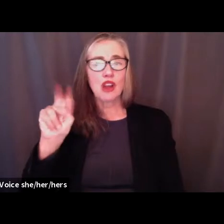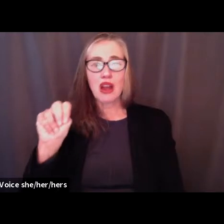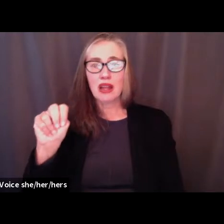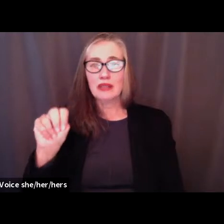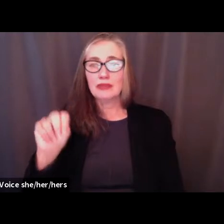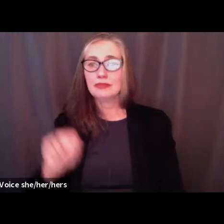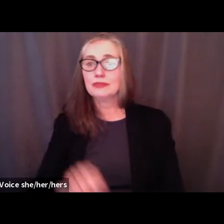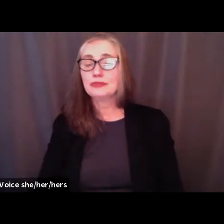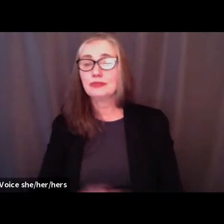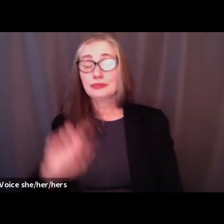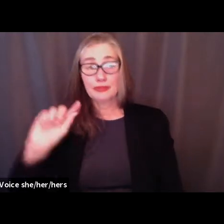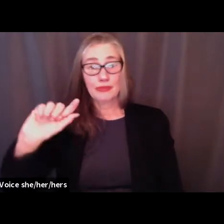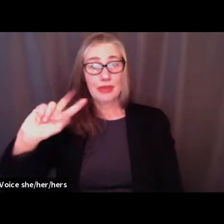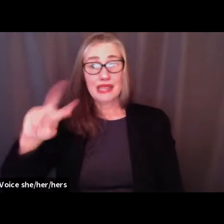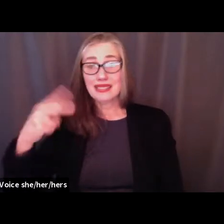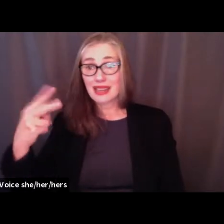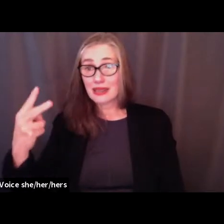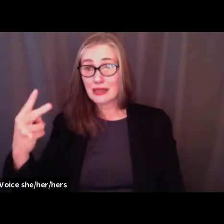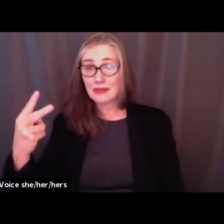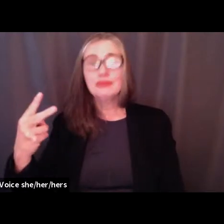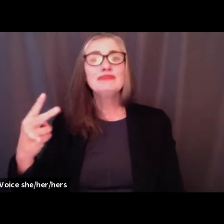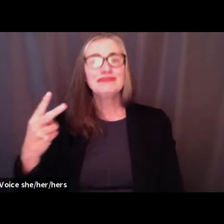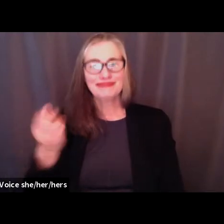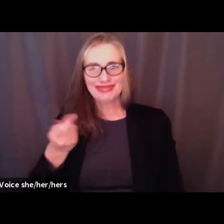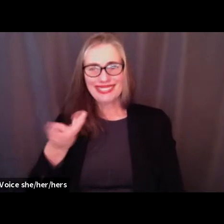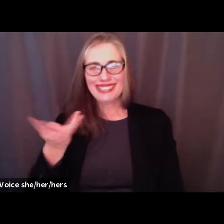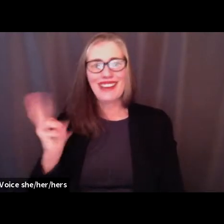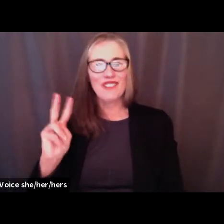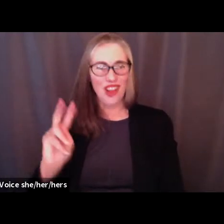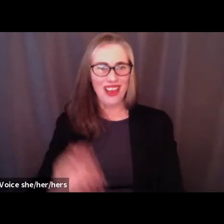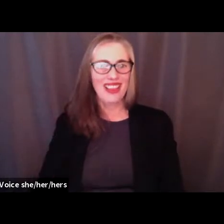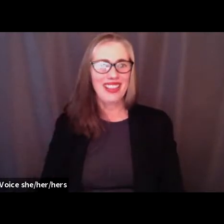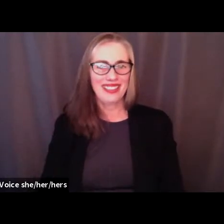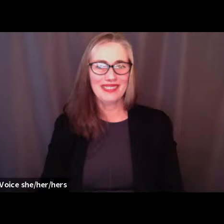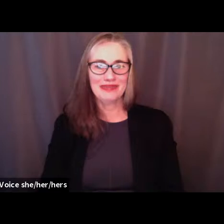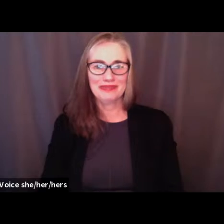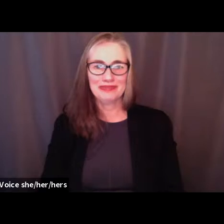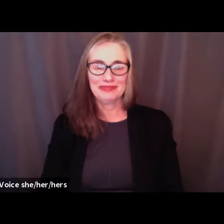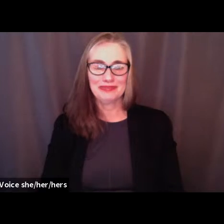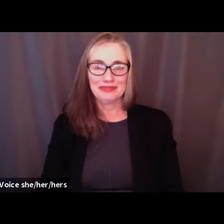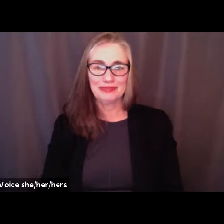Do I have a second? Looks like I have a bunch of seconds here.